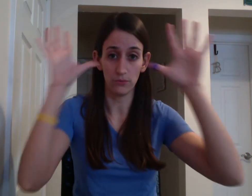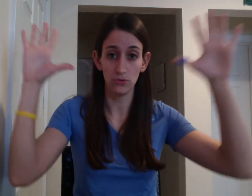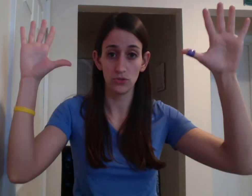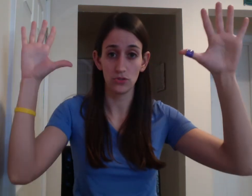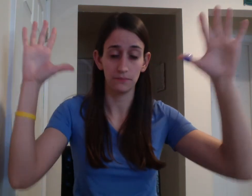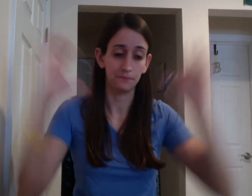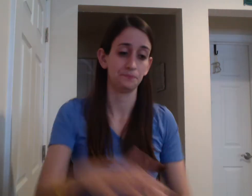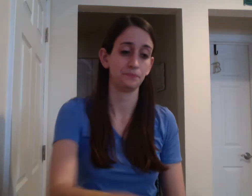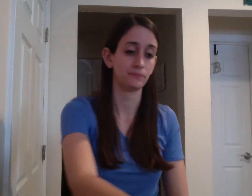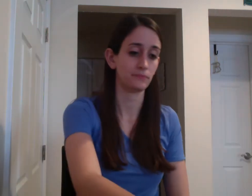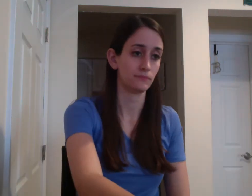moose.